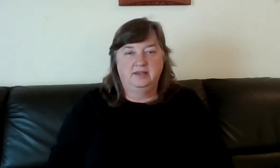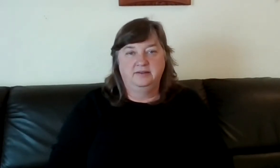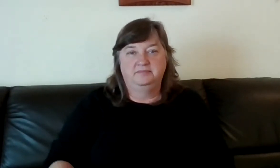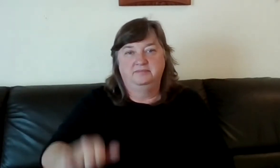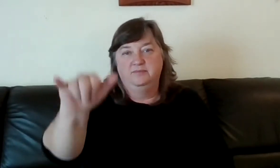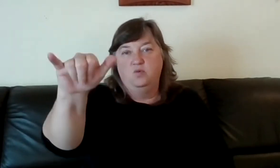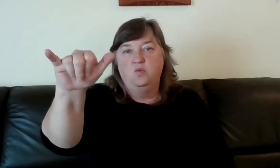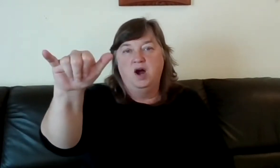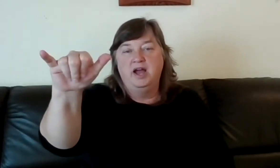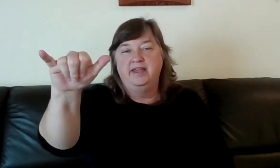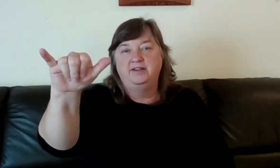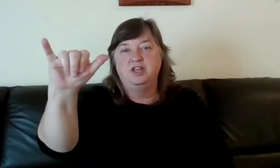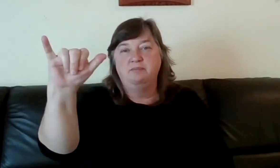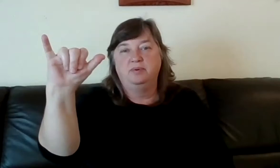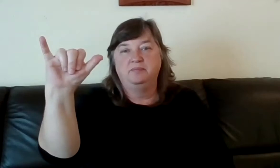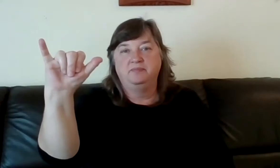Silly. Y hand shape.